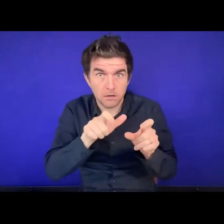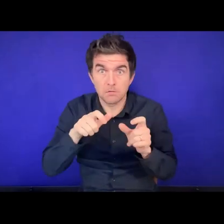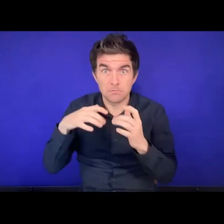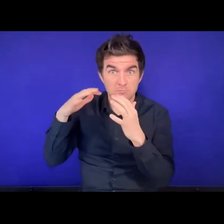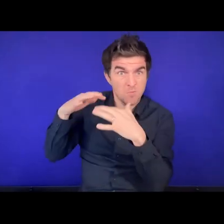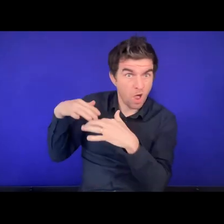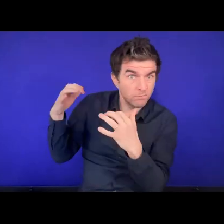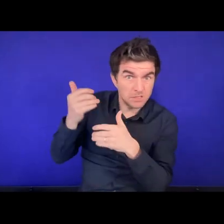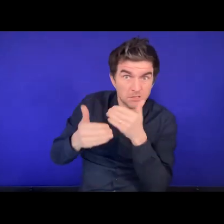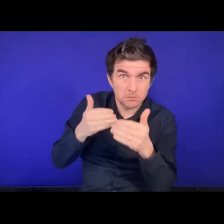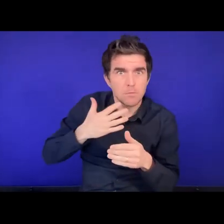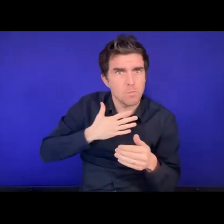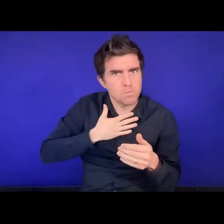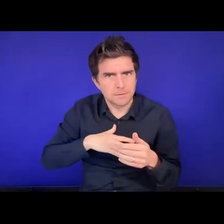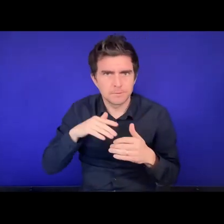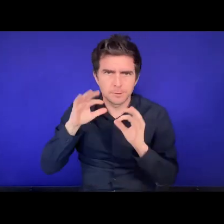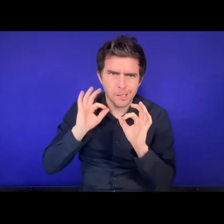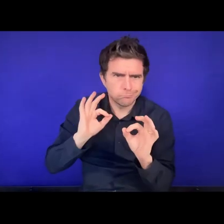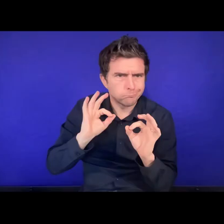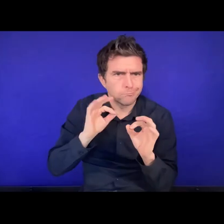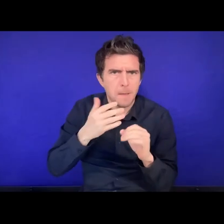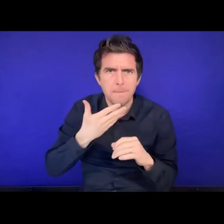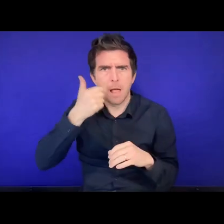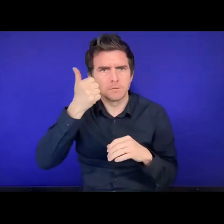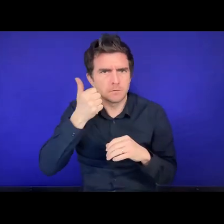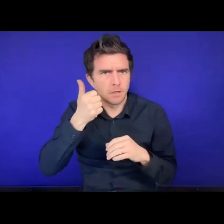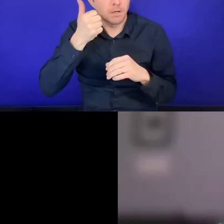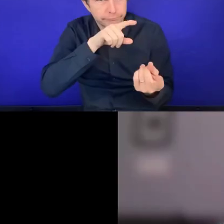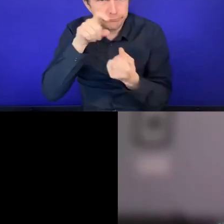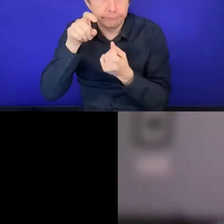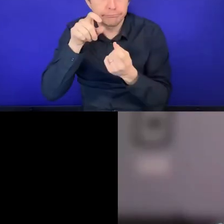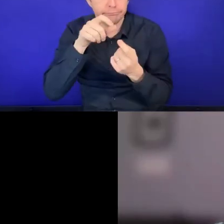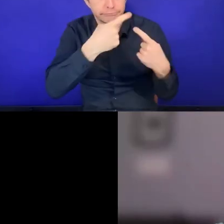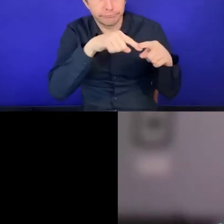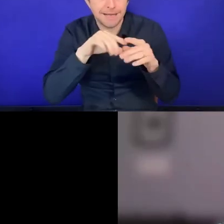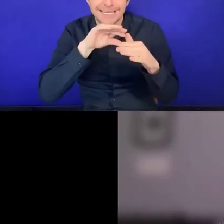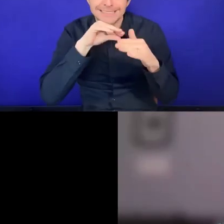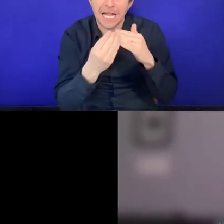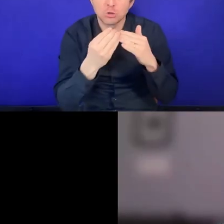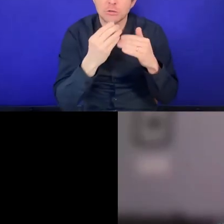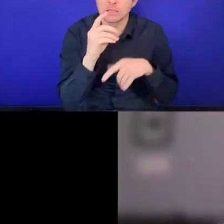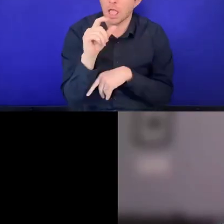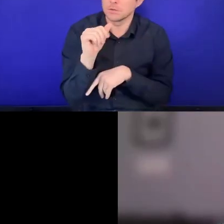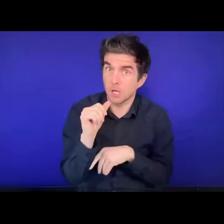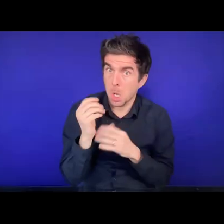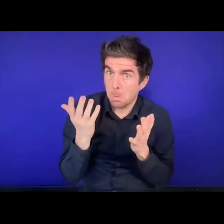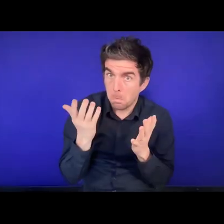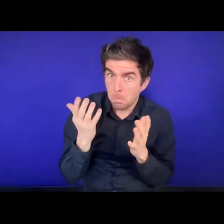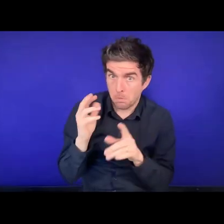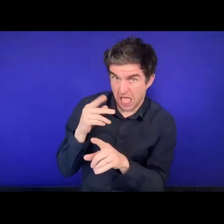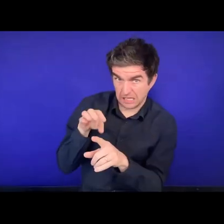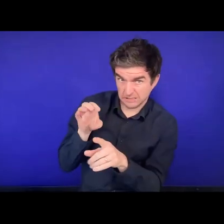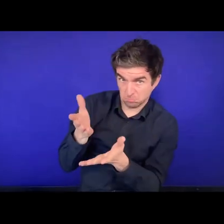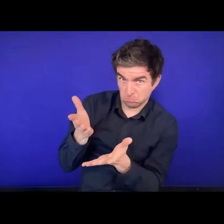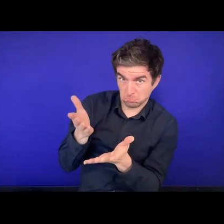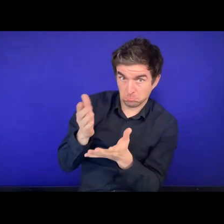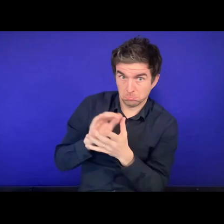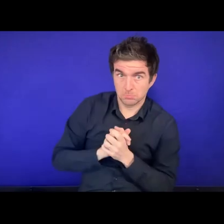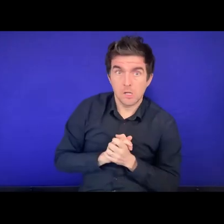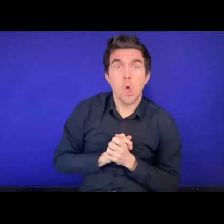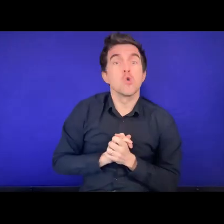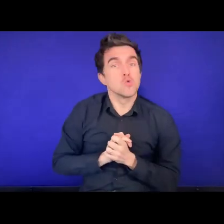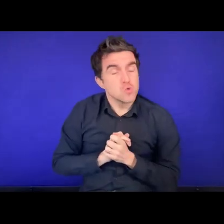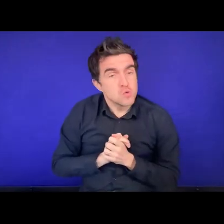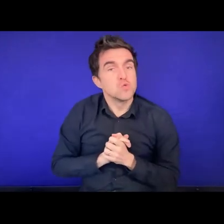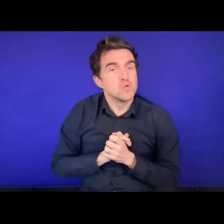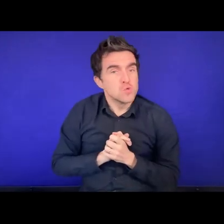have AI opinions, but I'm neither for nor against it because I think it really depends on how you use